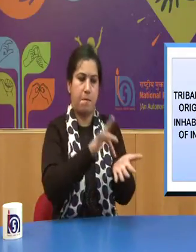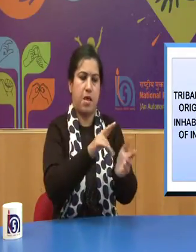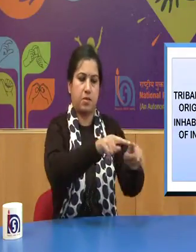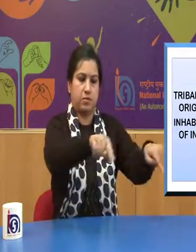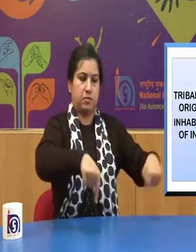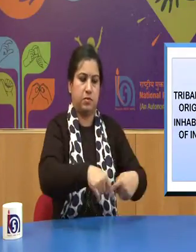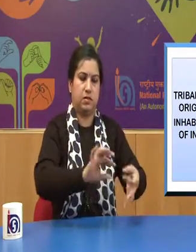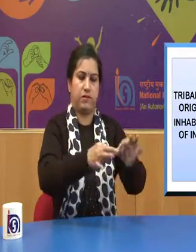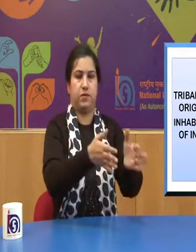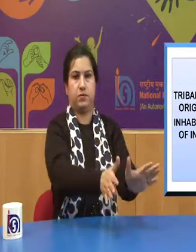area.